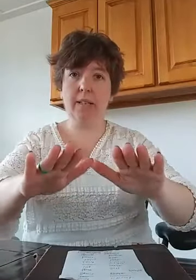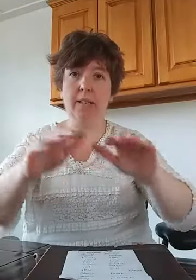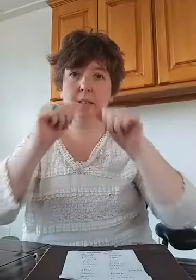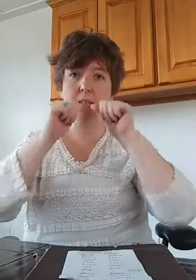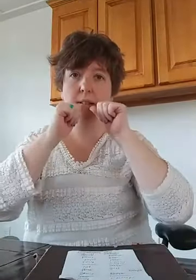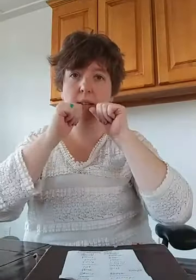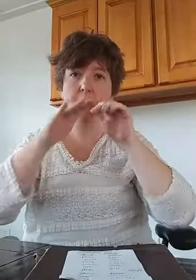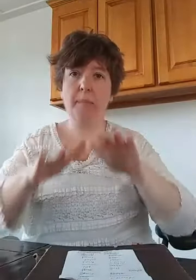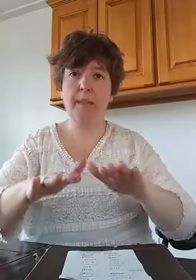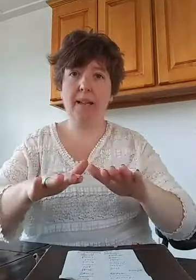this. Bless.